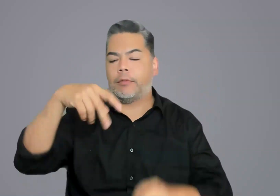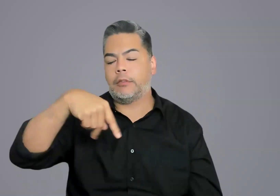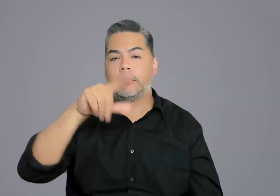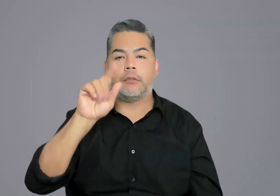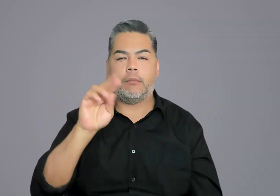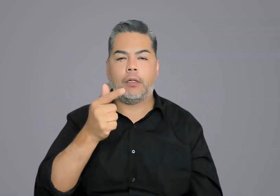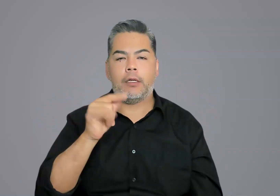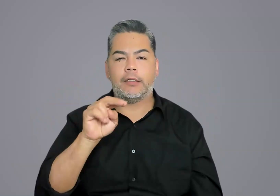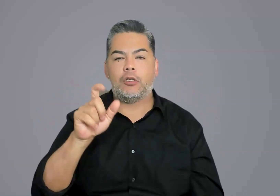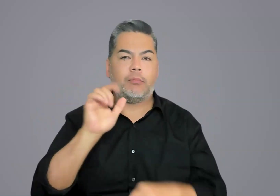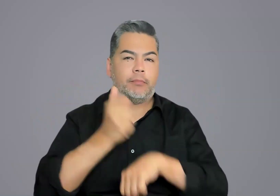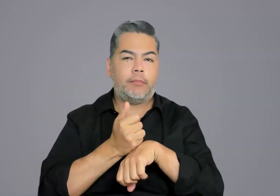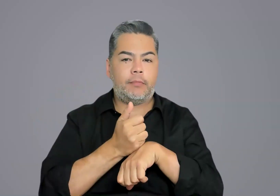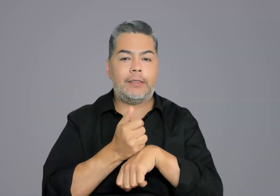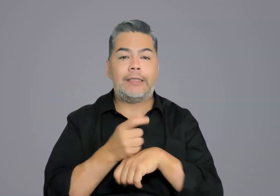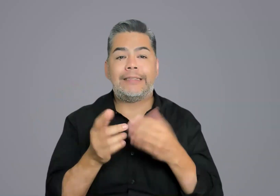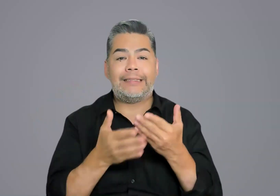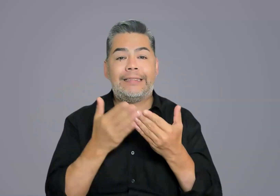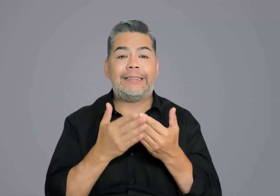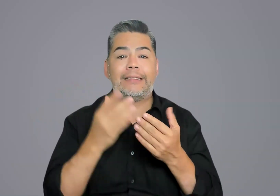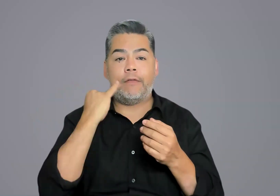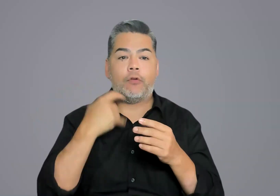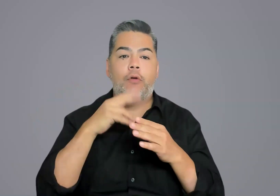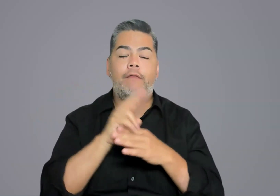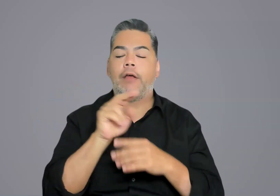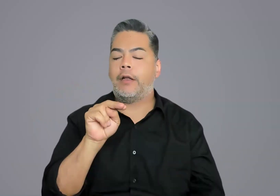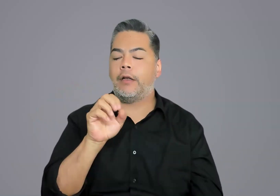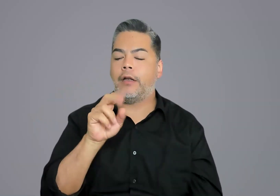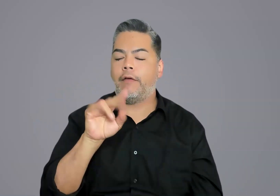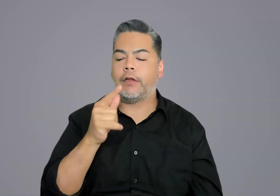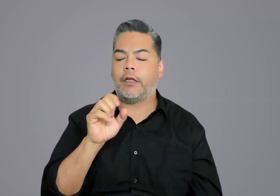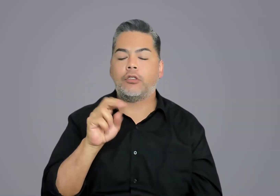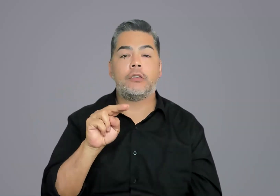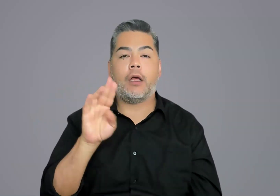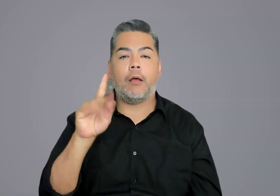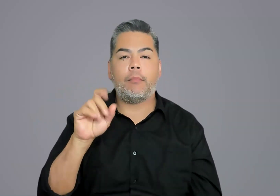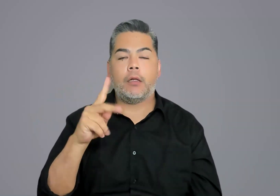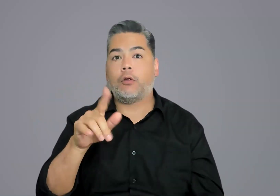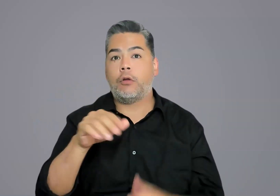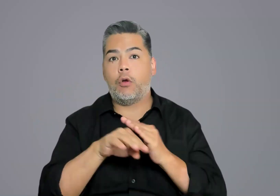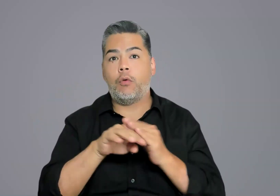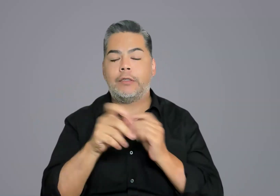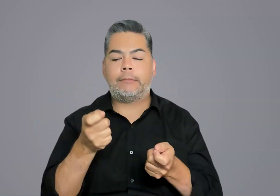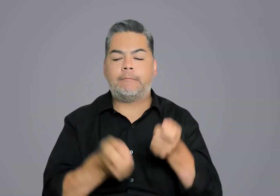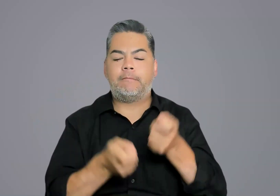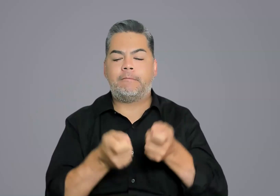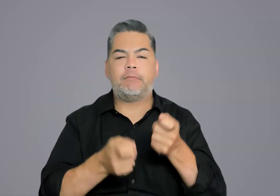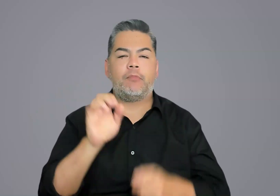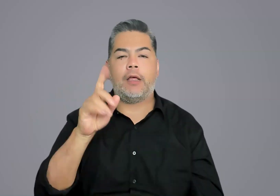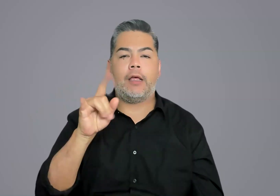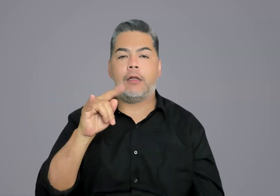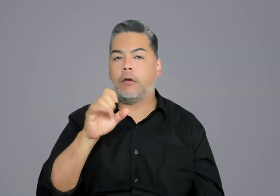a navigation block. You can literally just go into the editor and make sure you do not enter the word navigation in the